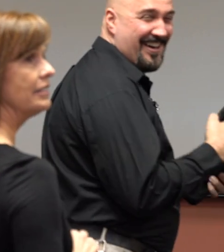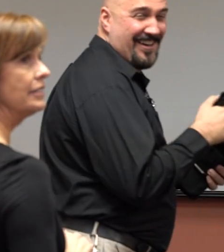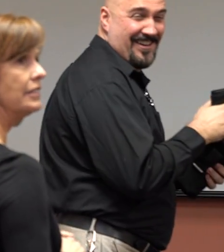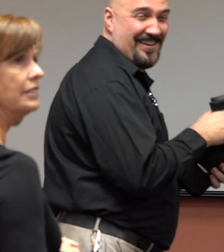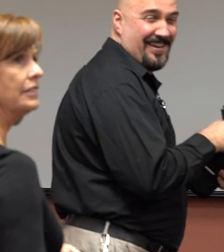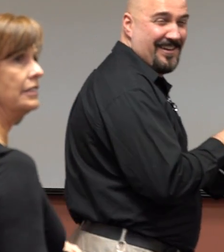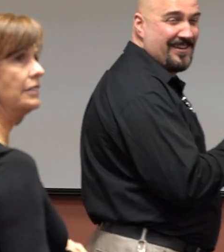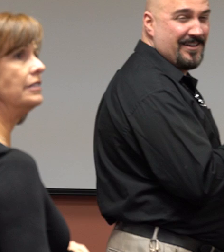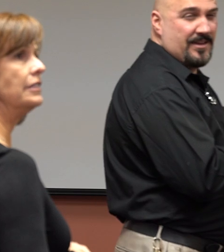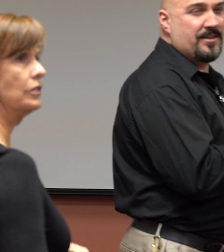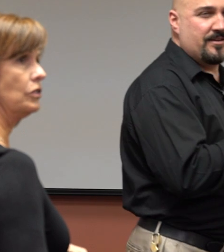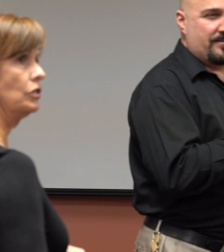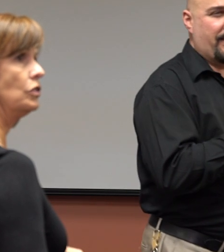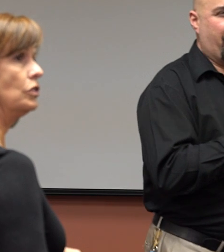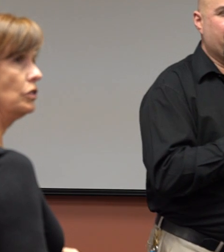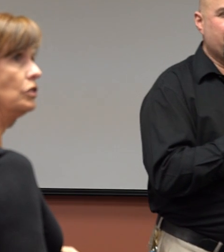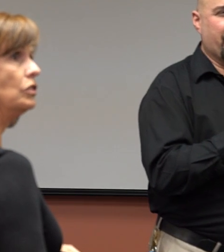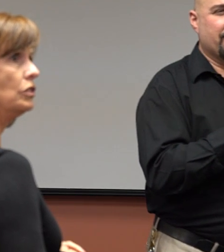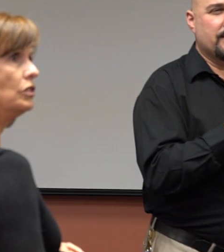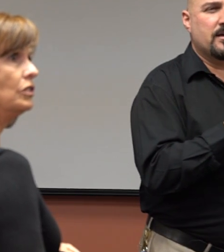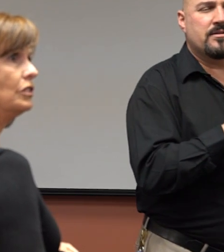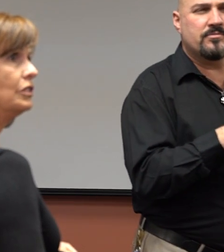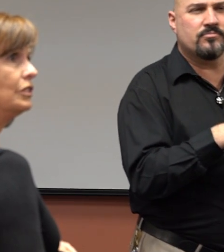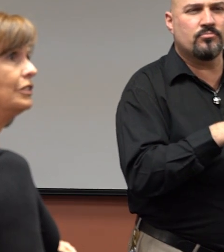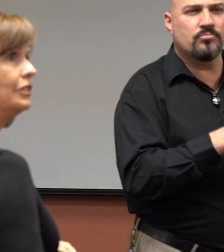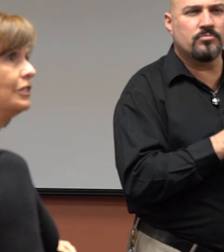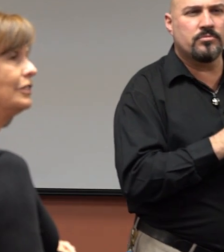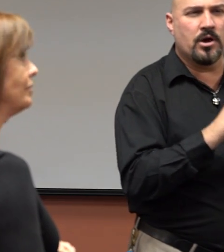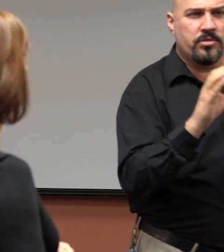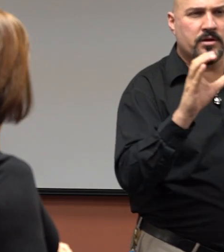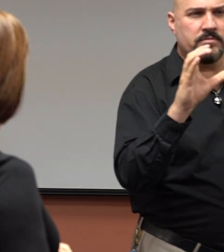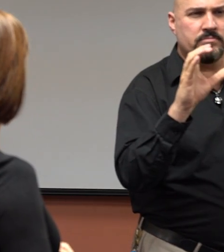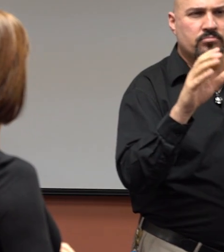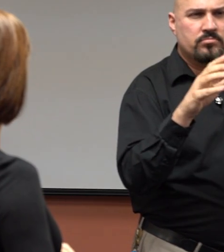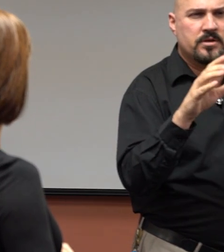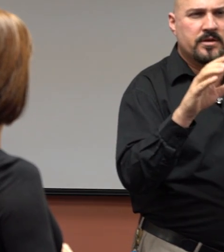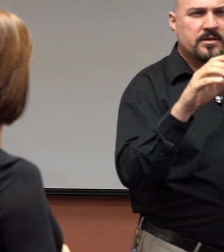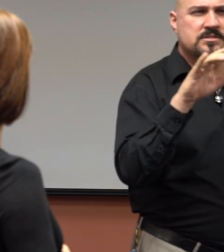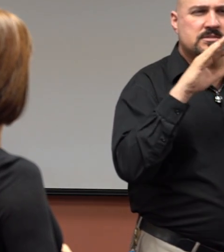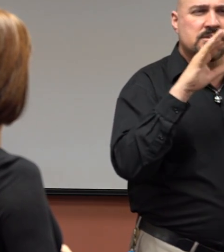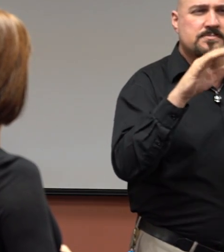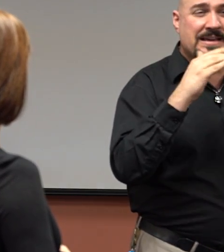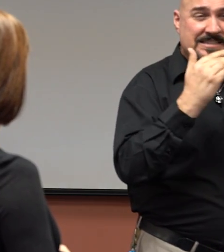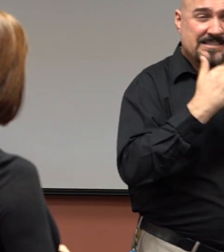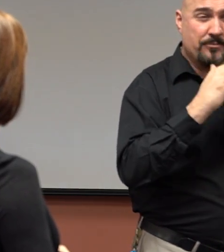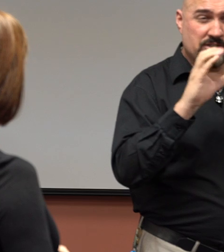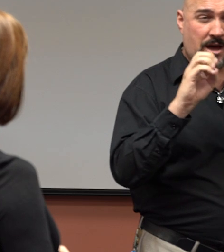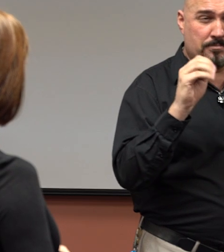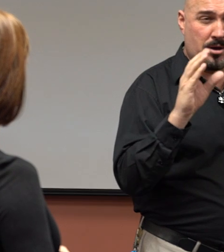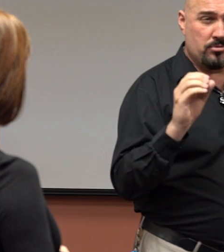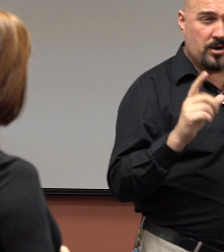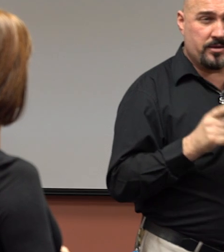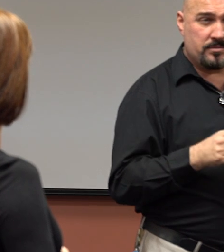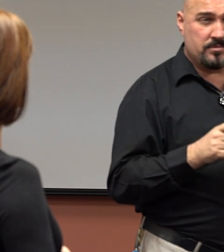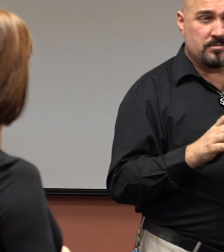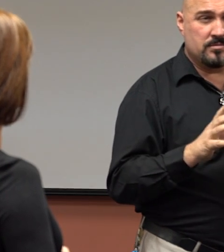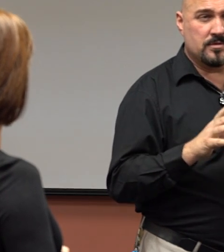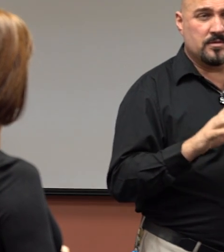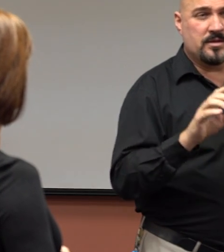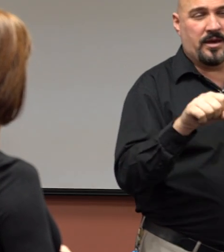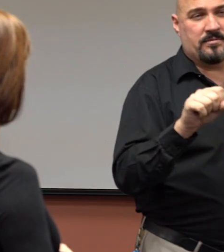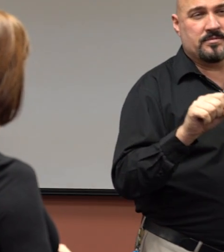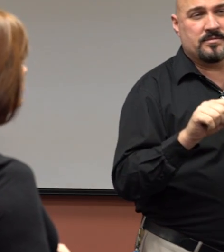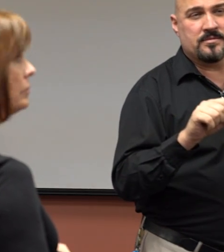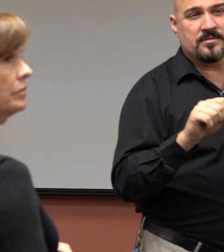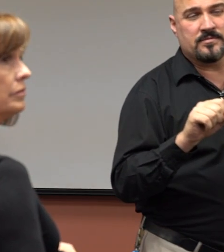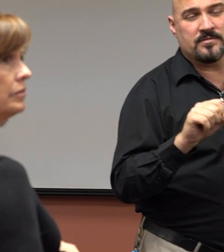Do you I have, have these all over my office. You got extra. do you have? I have a little